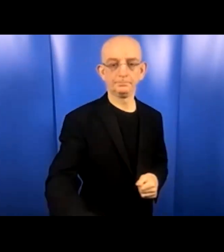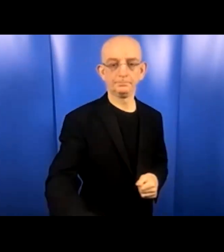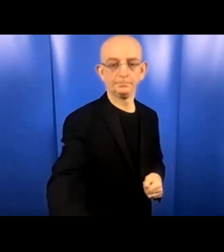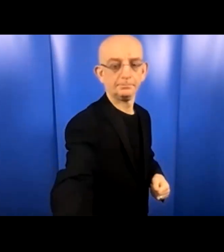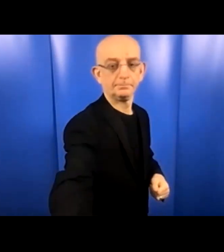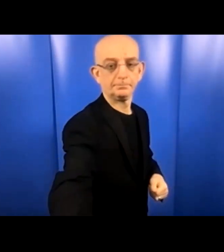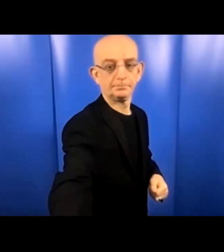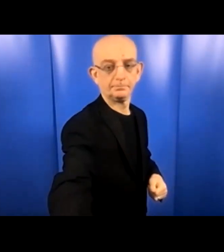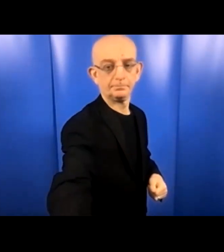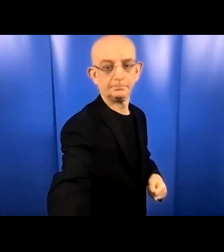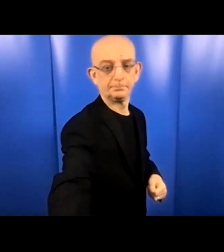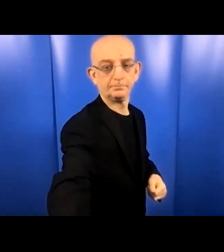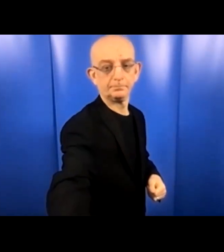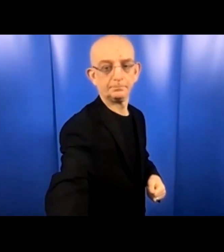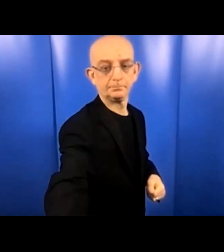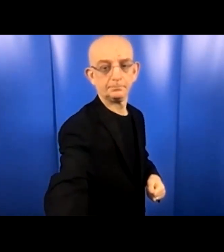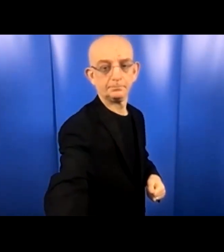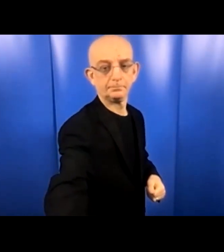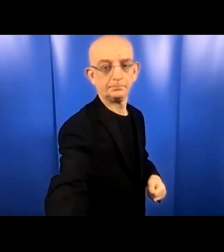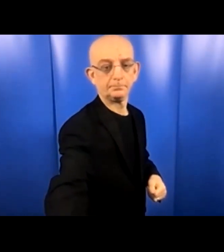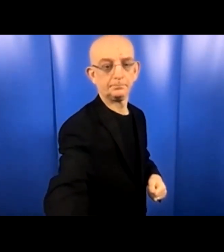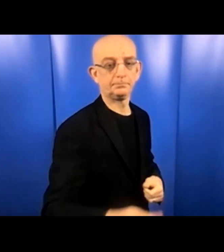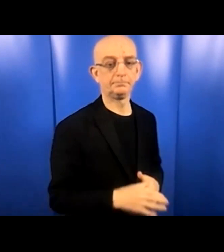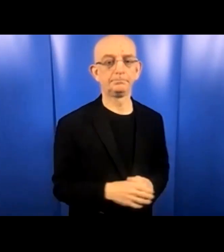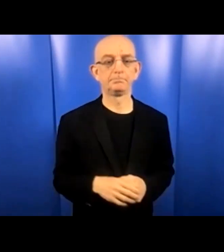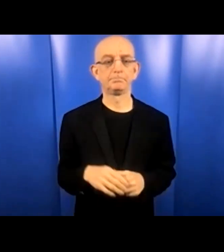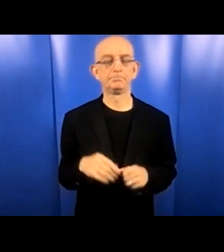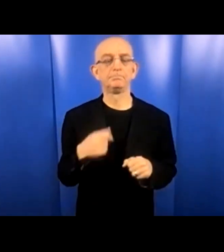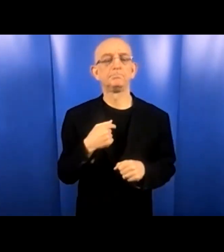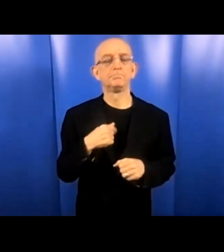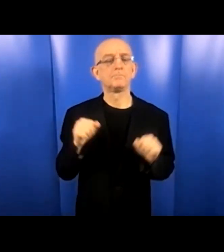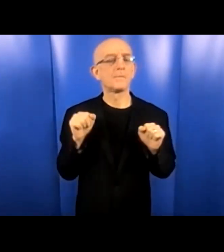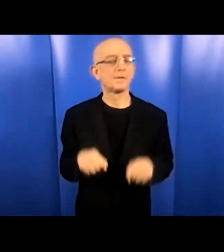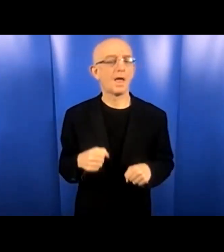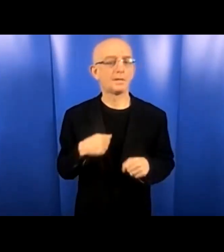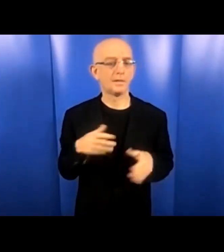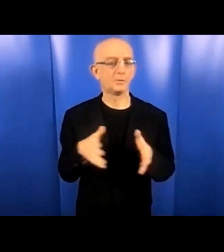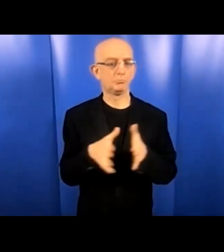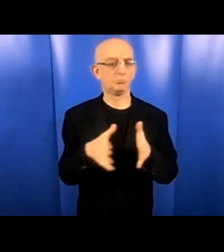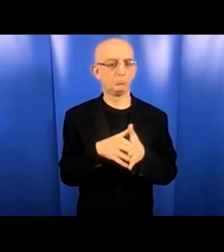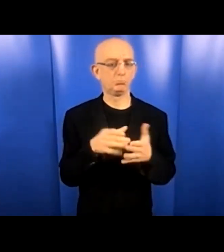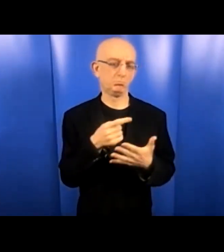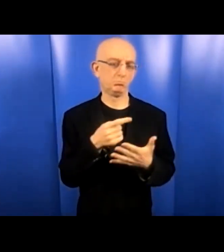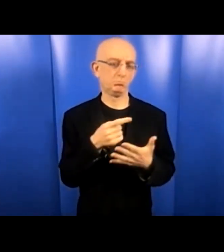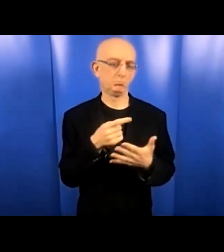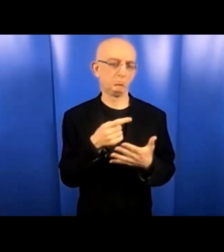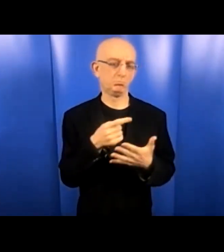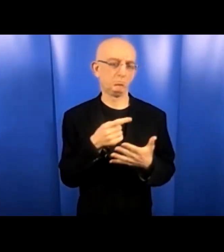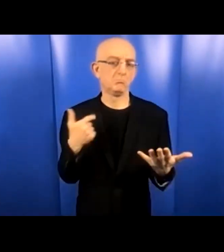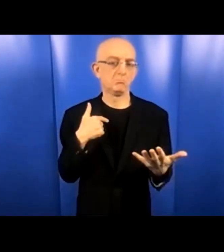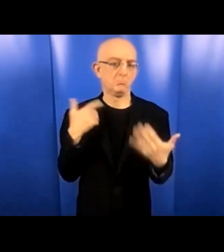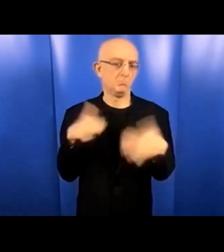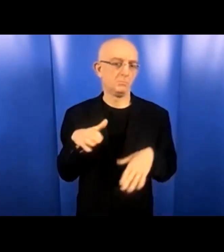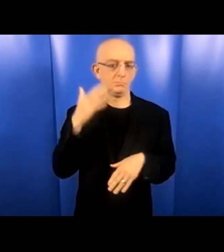that youth is among the groups that are often impacted, if only because we know that youth often play a big role